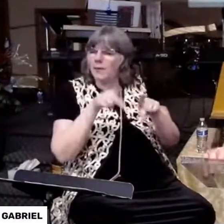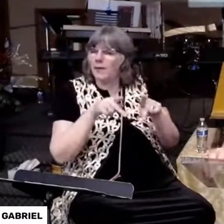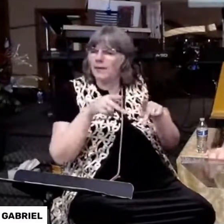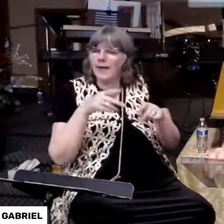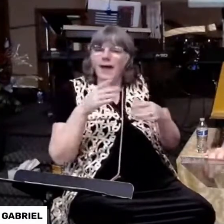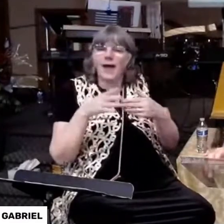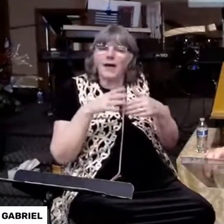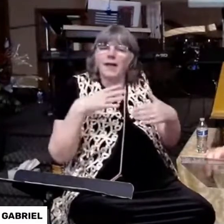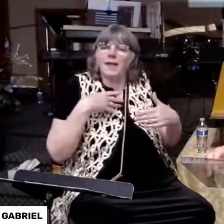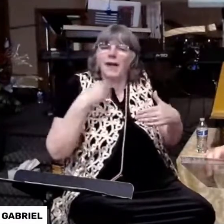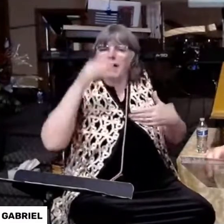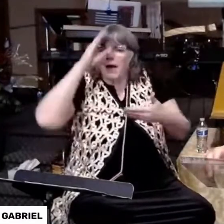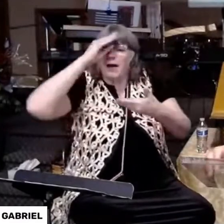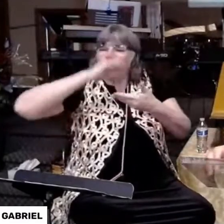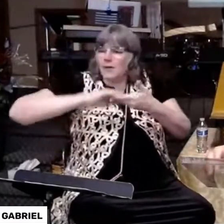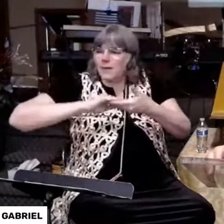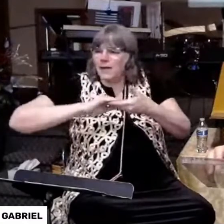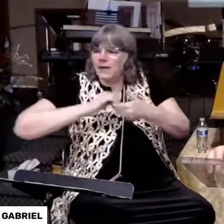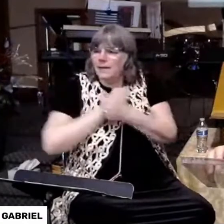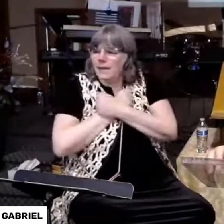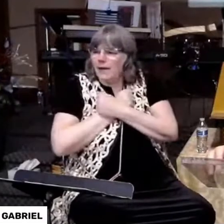poetic.